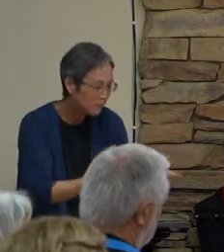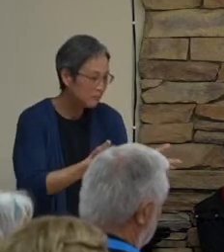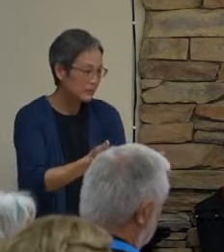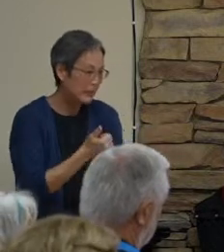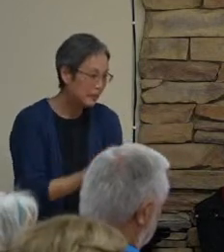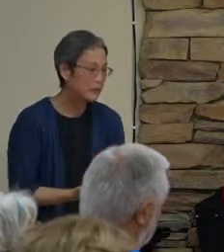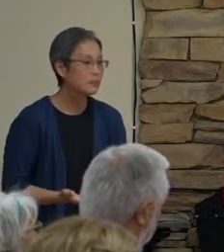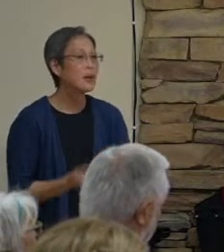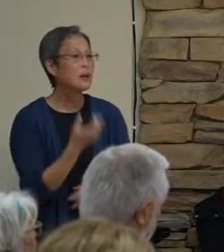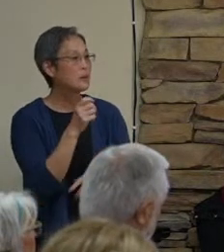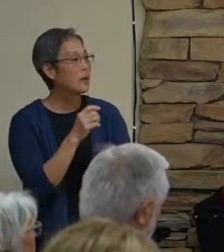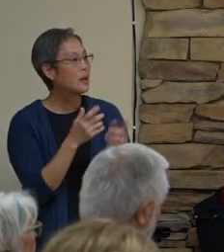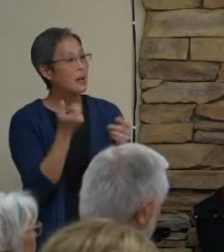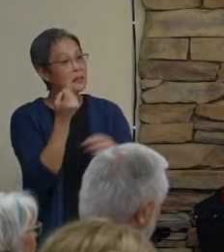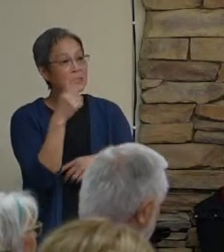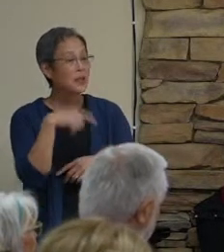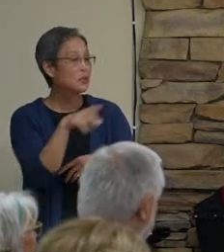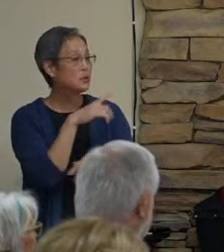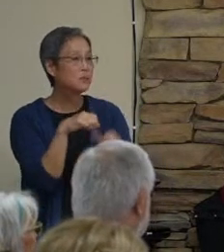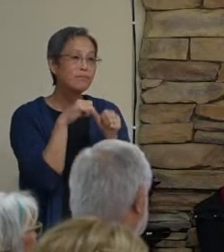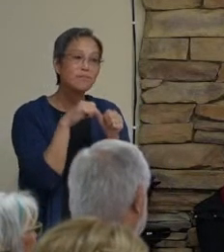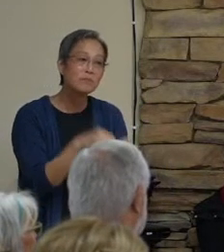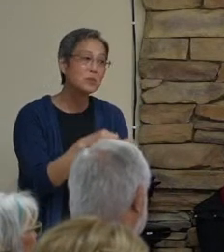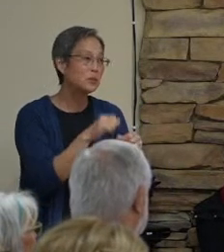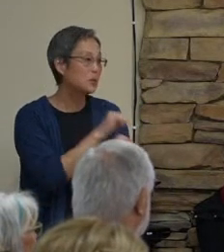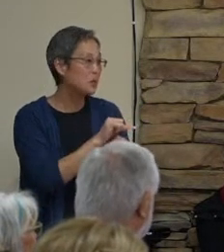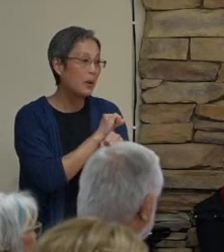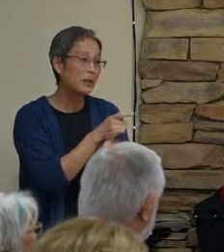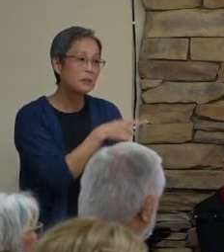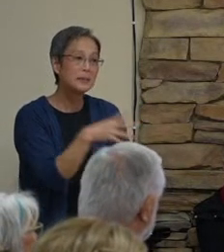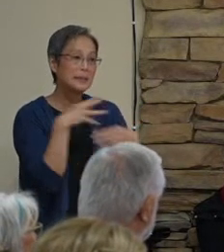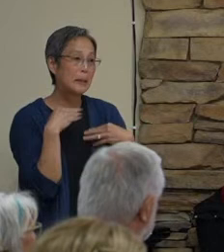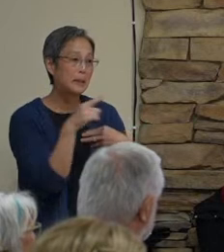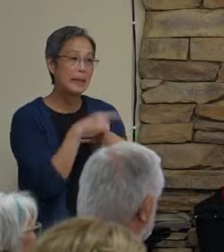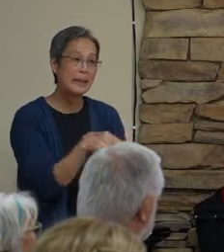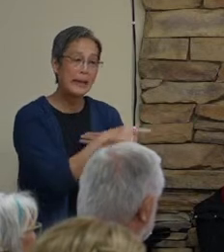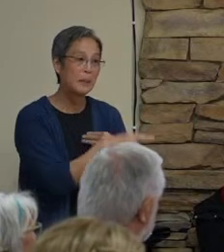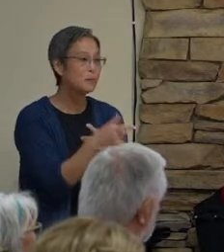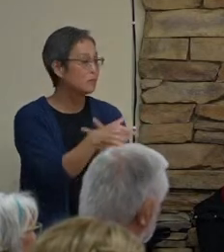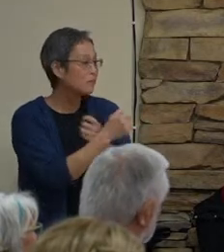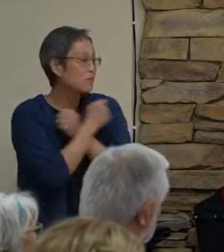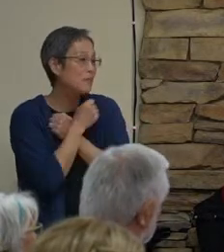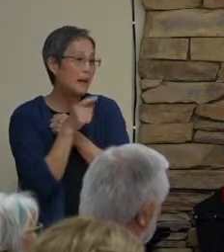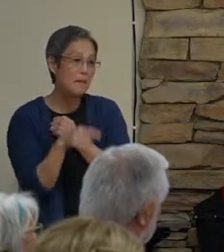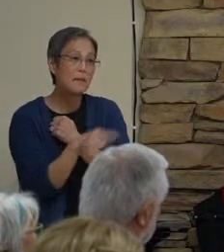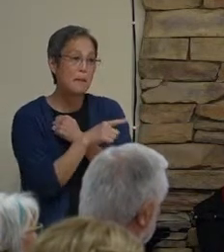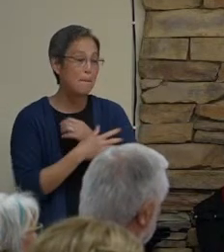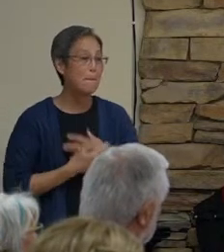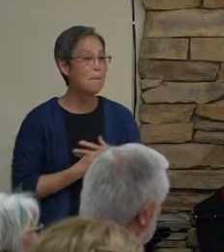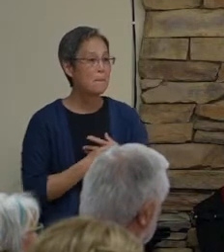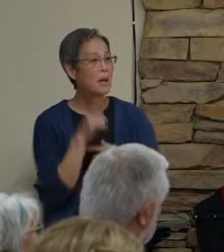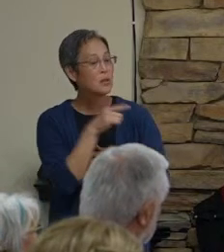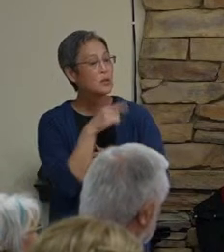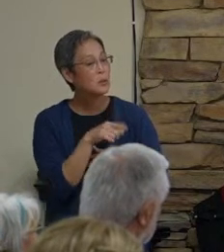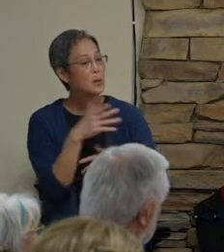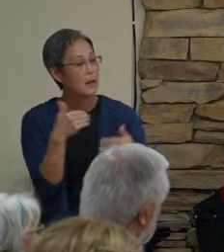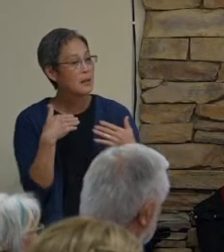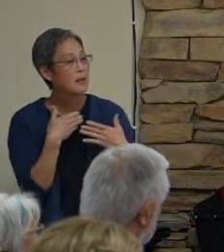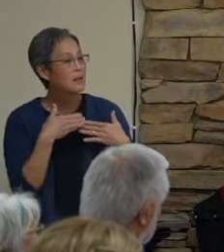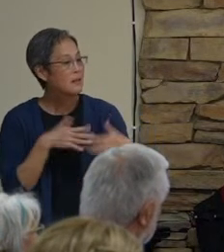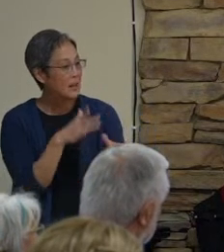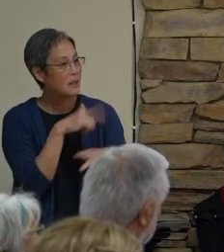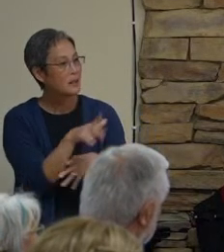with them. You embrace them for exactly who they are. You loved them for it, and you allowed them